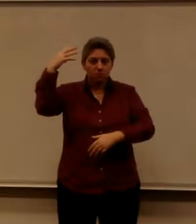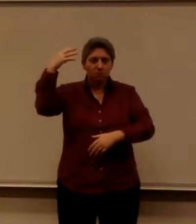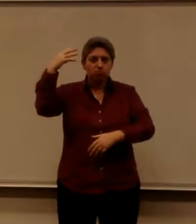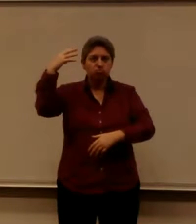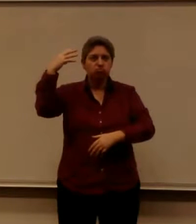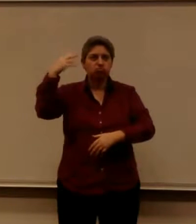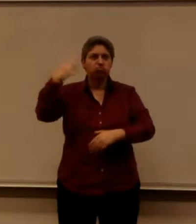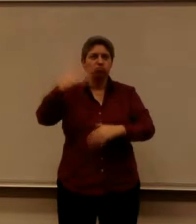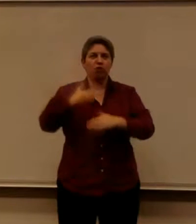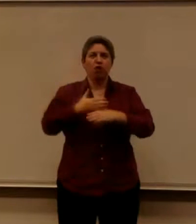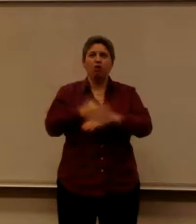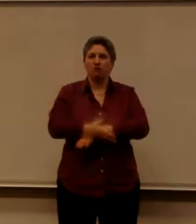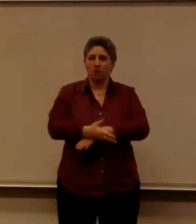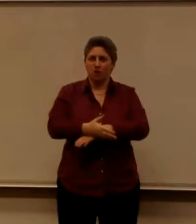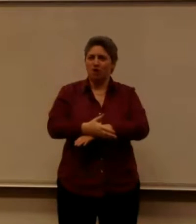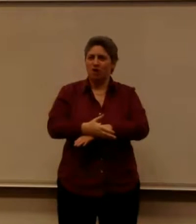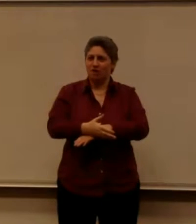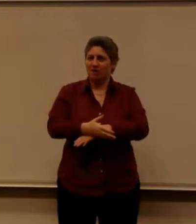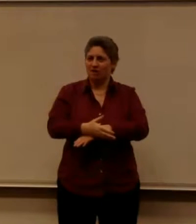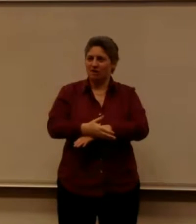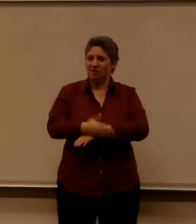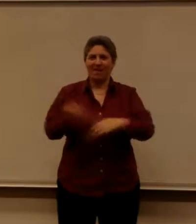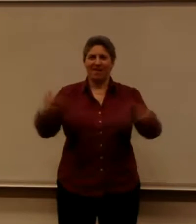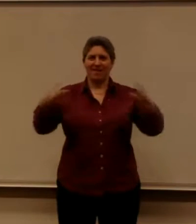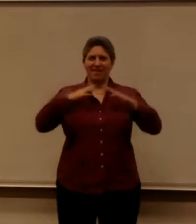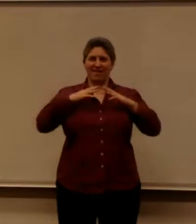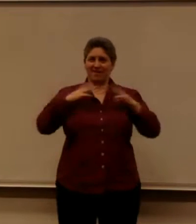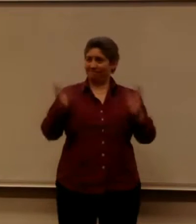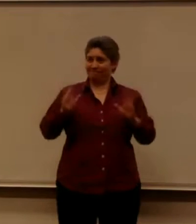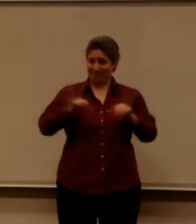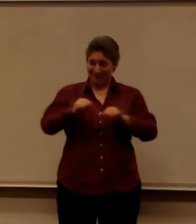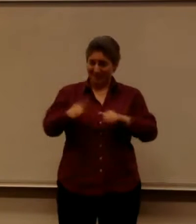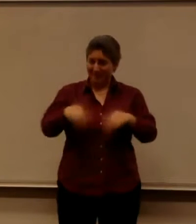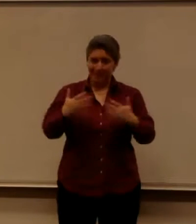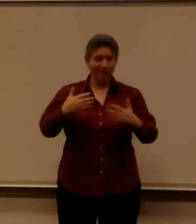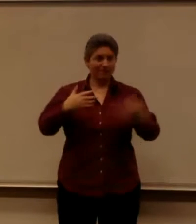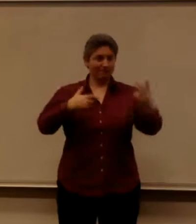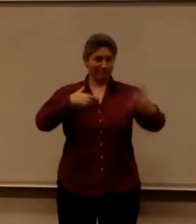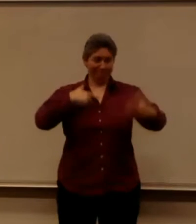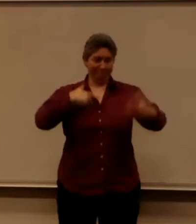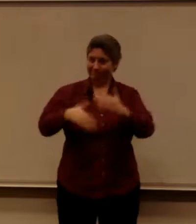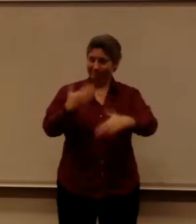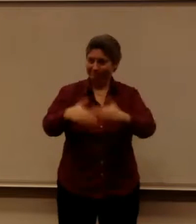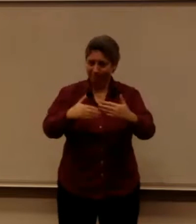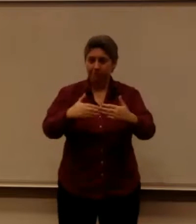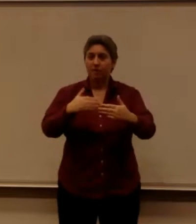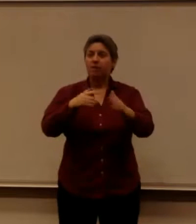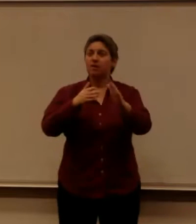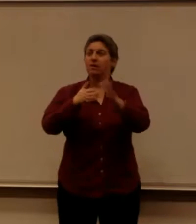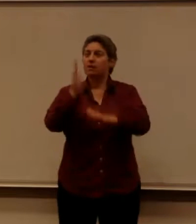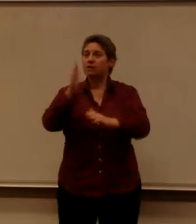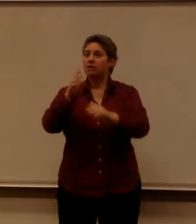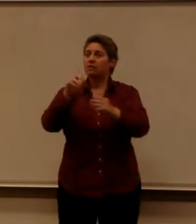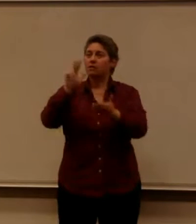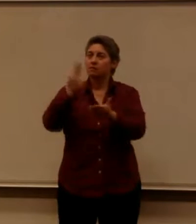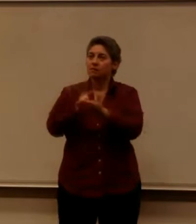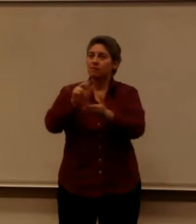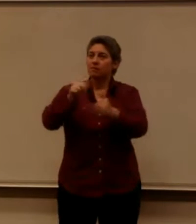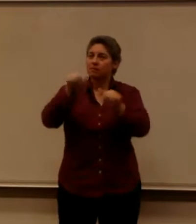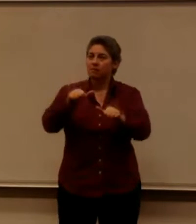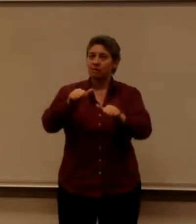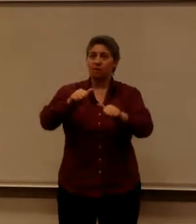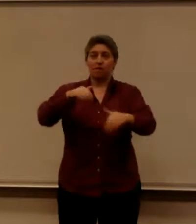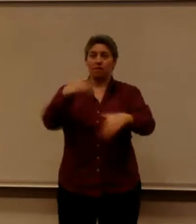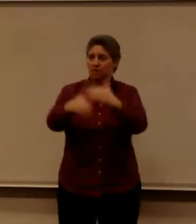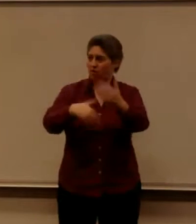on the 17th of September. There's a lot more work to do. It's not, there's now not time to rest on laurels. Now we have the